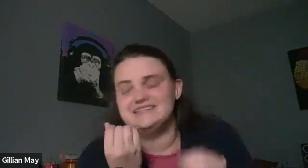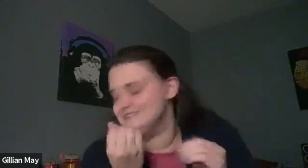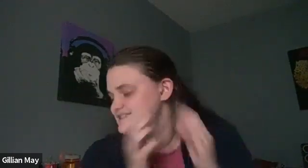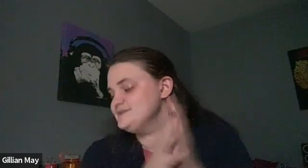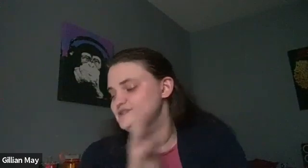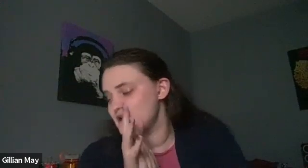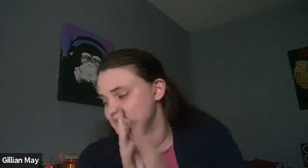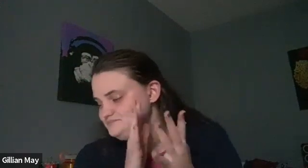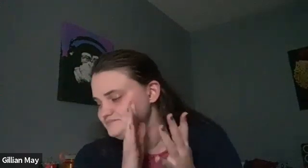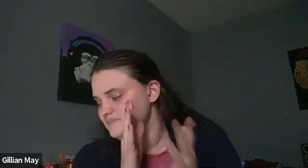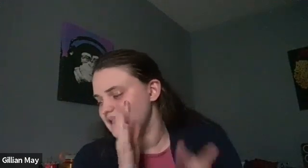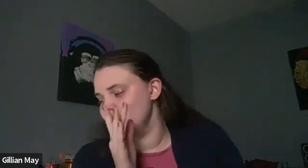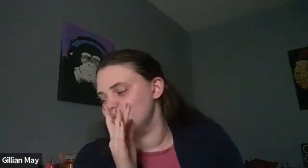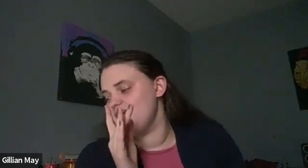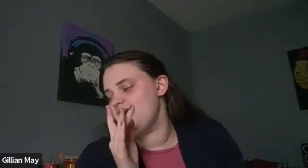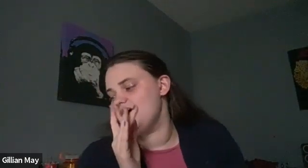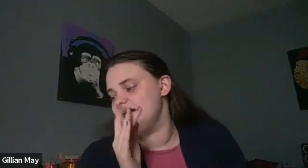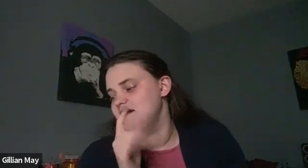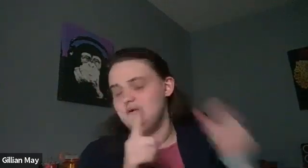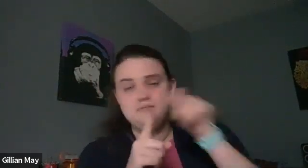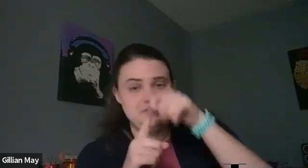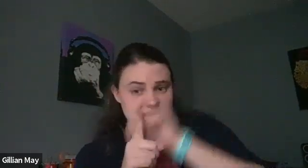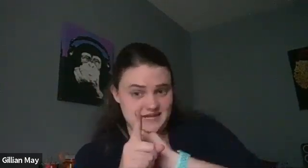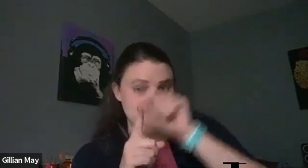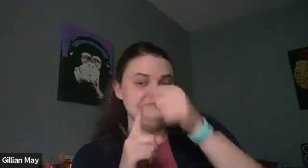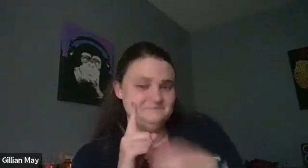this. So then we had banana,